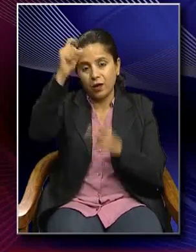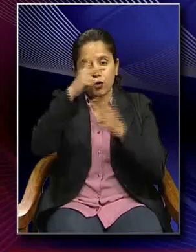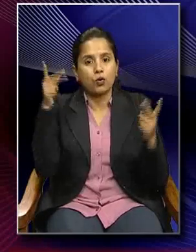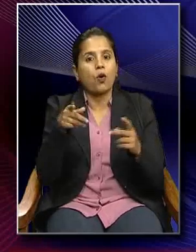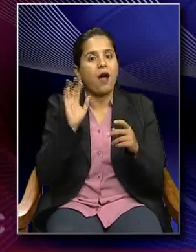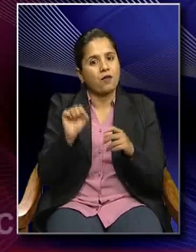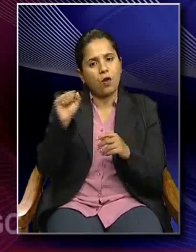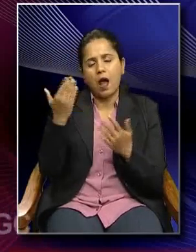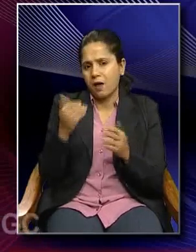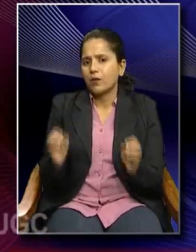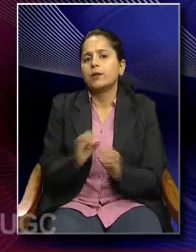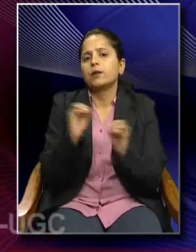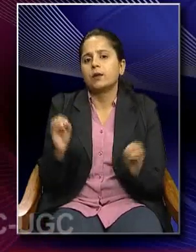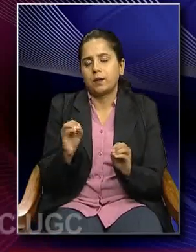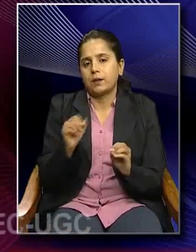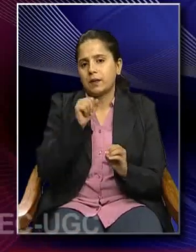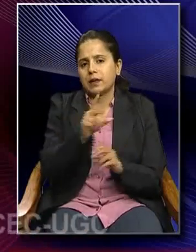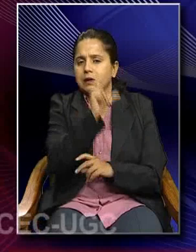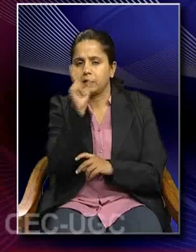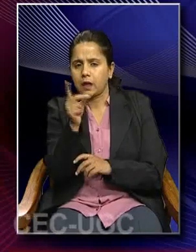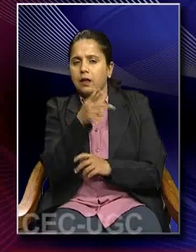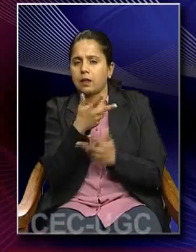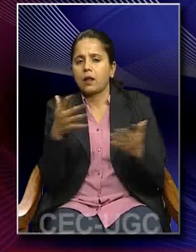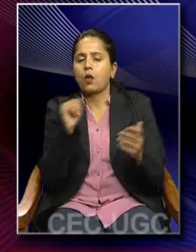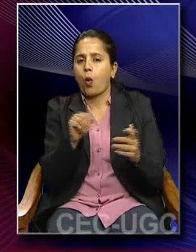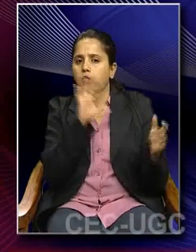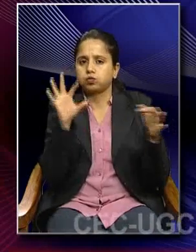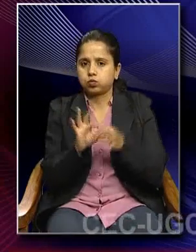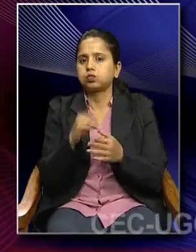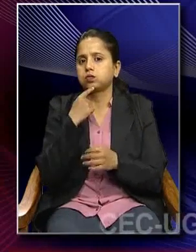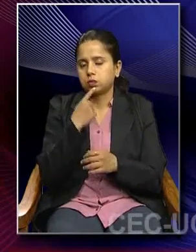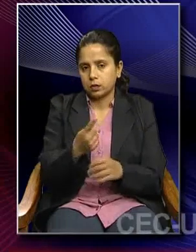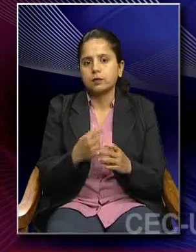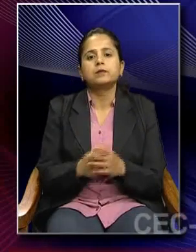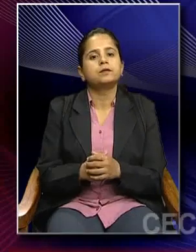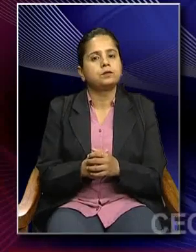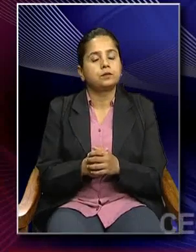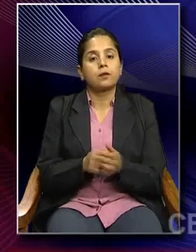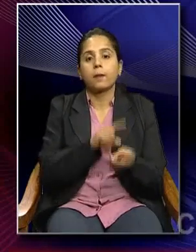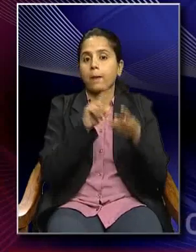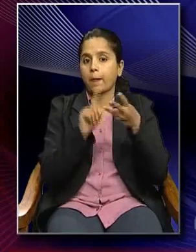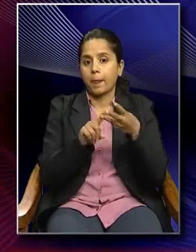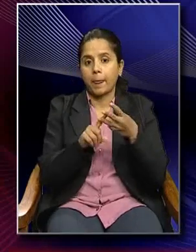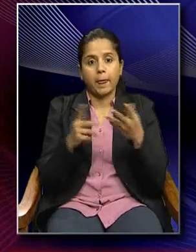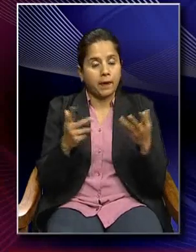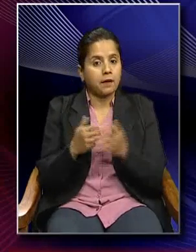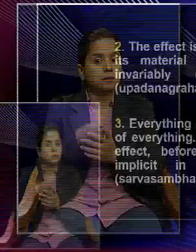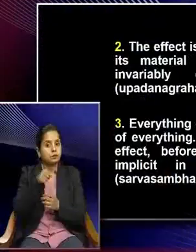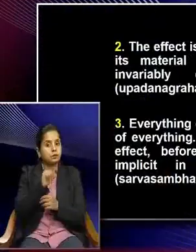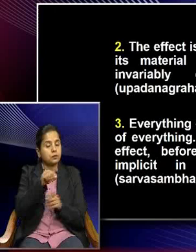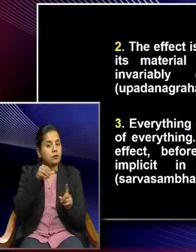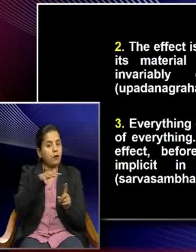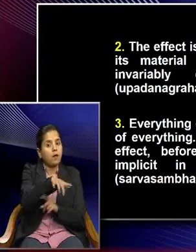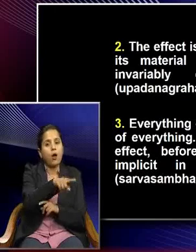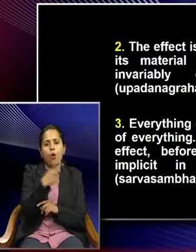exist. So, this is the second reason that they are giving. The third is, the effect is